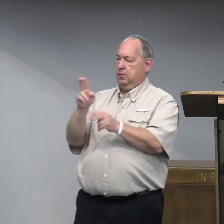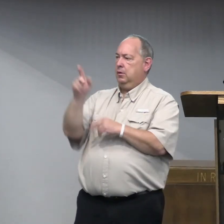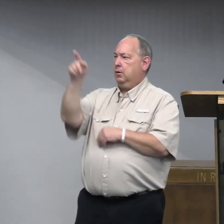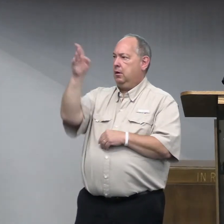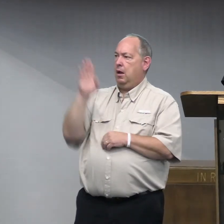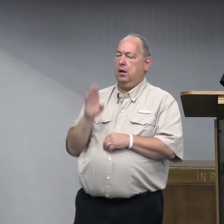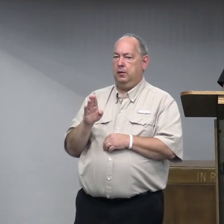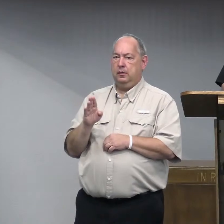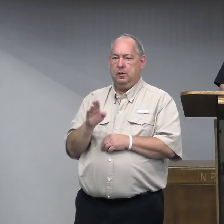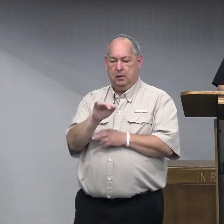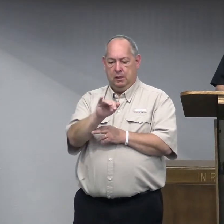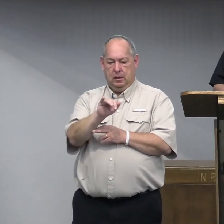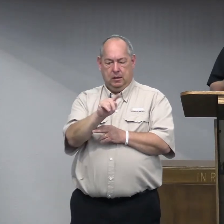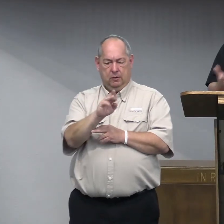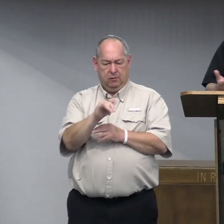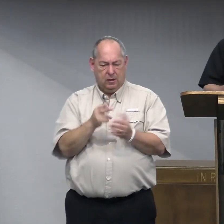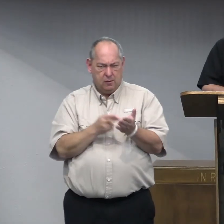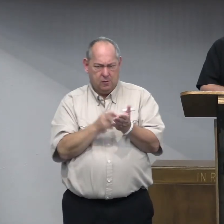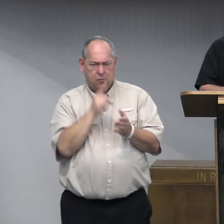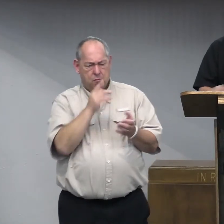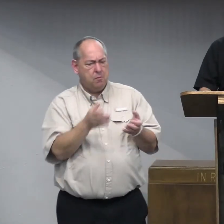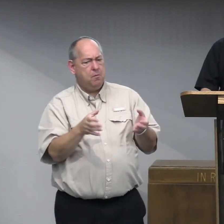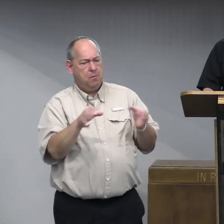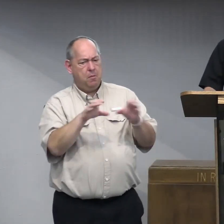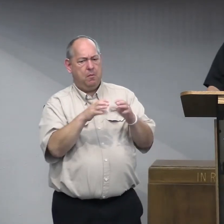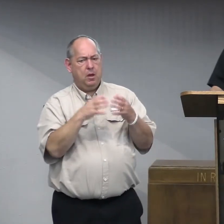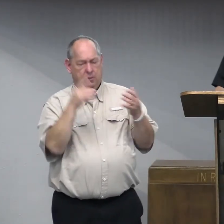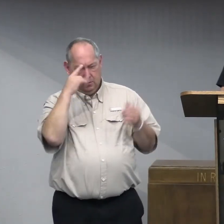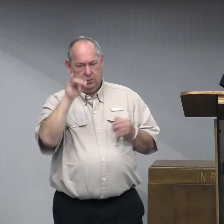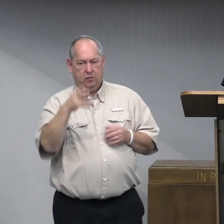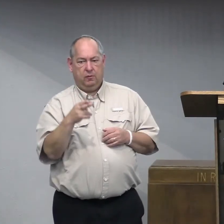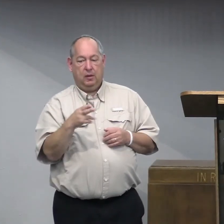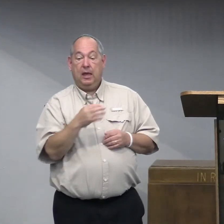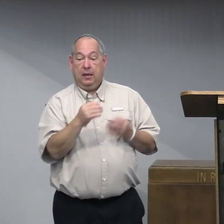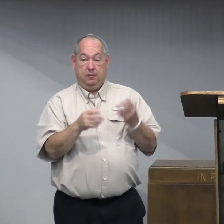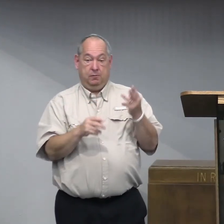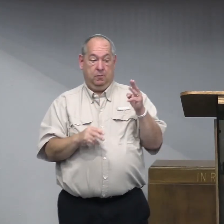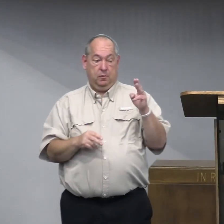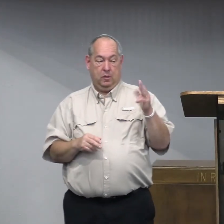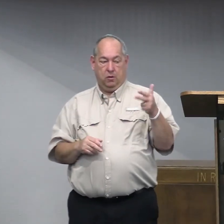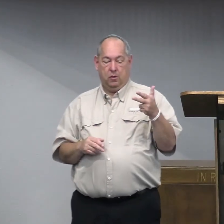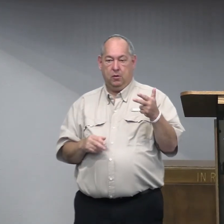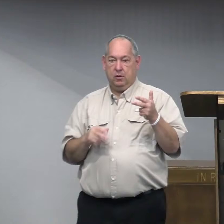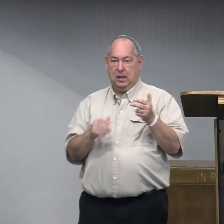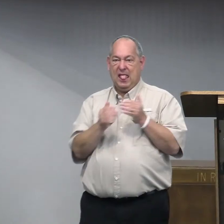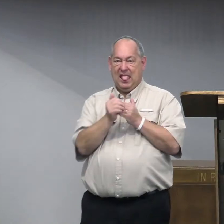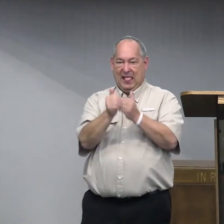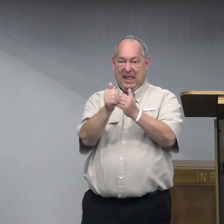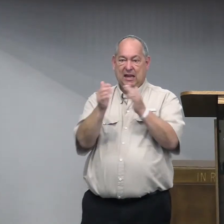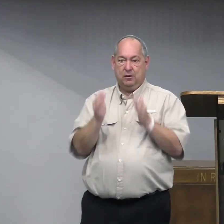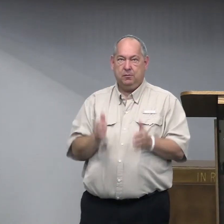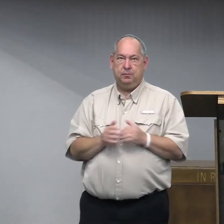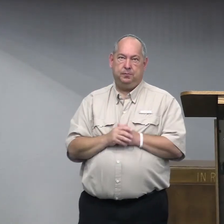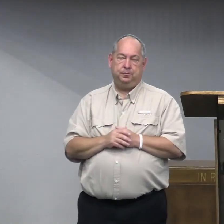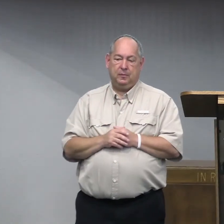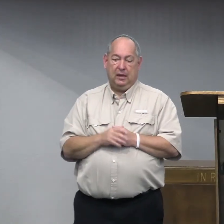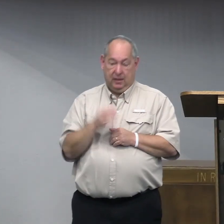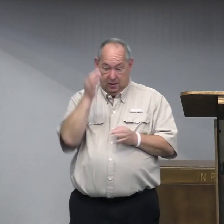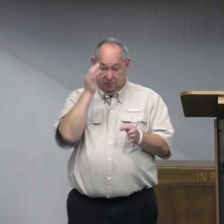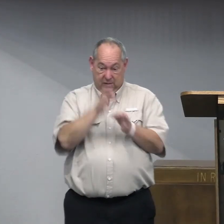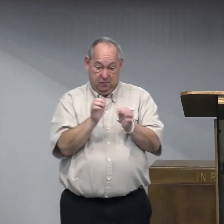much to Joseph. And then leadership. Because Joseph was faithful with the small